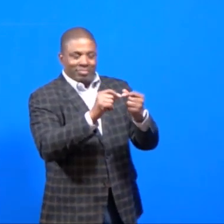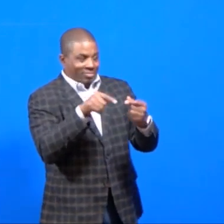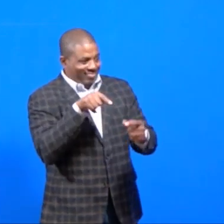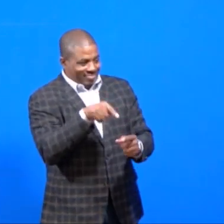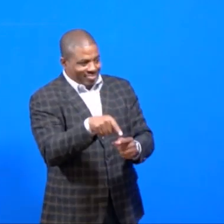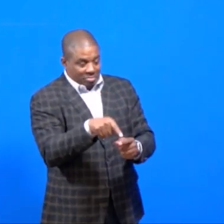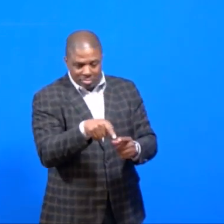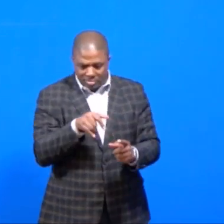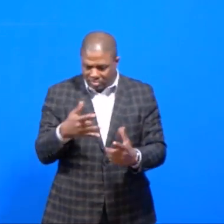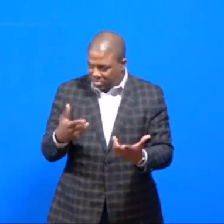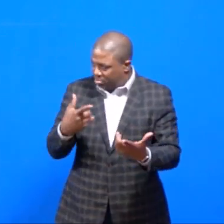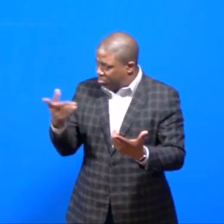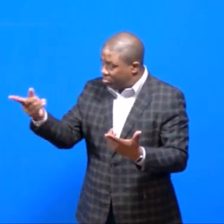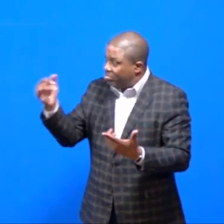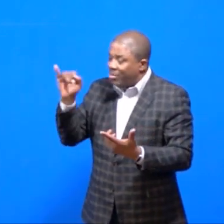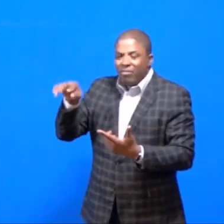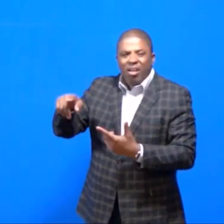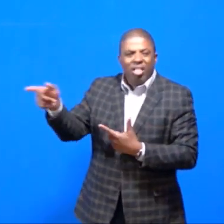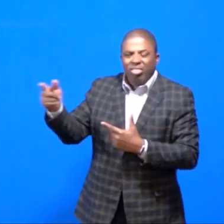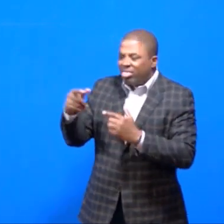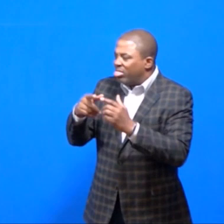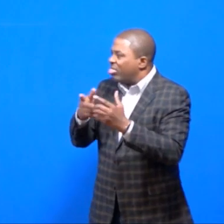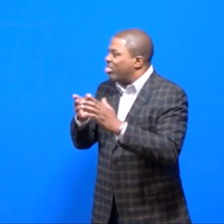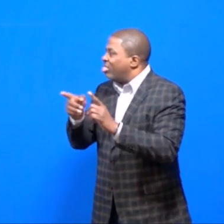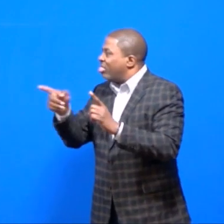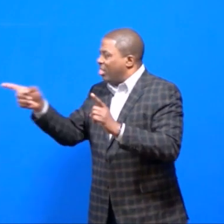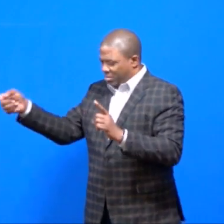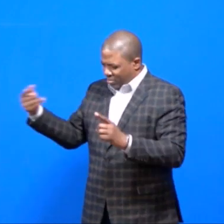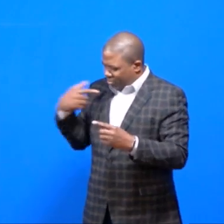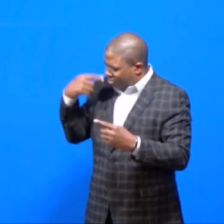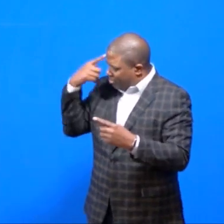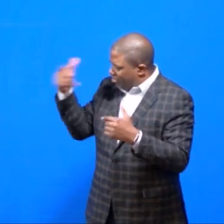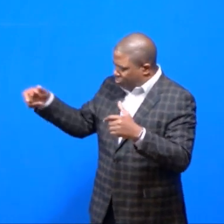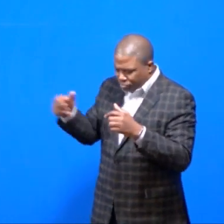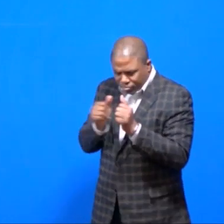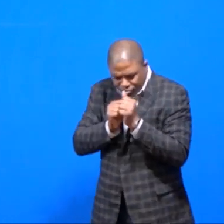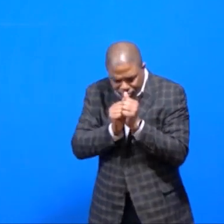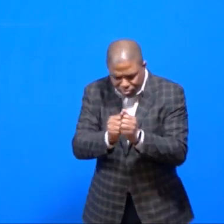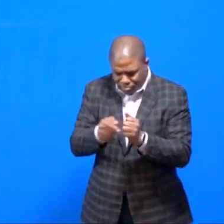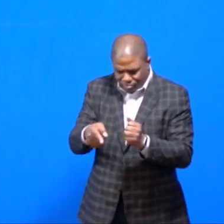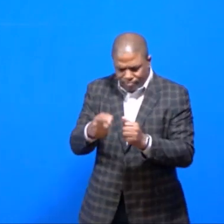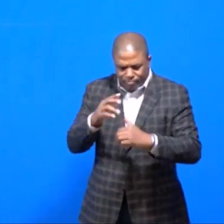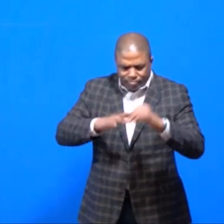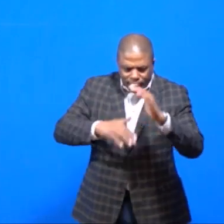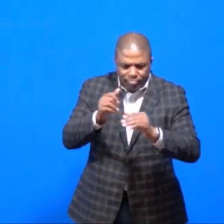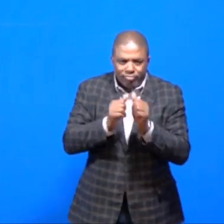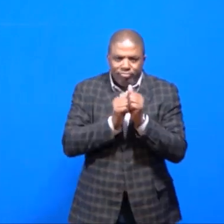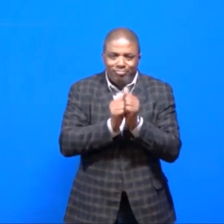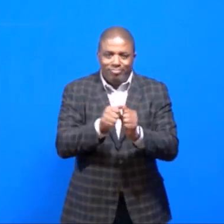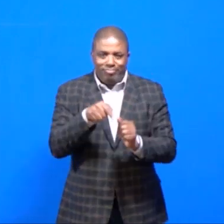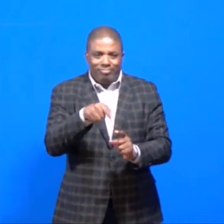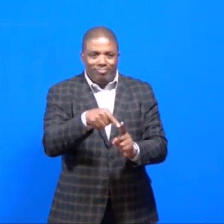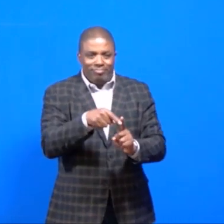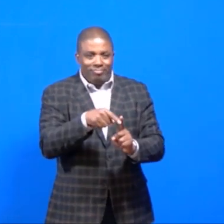And he said, this stone will be witness to testify against you if you go back on your